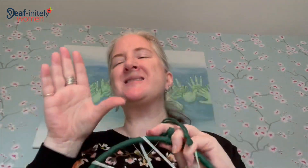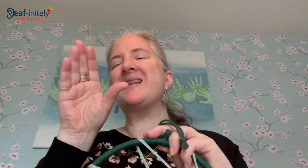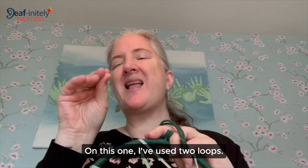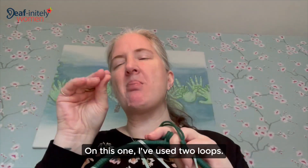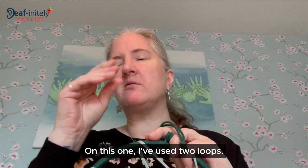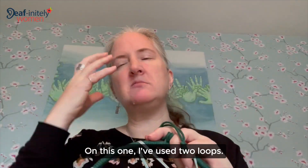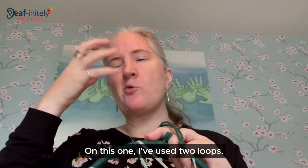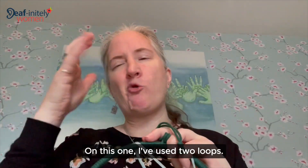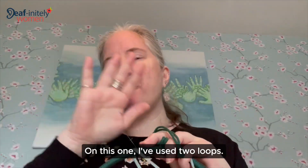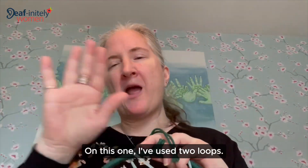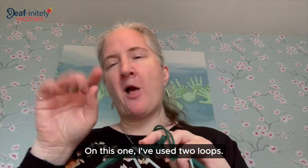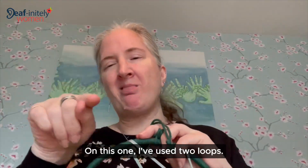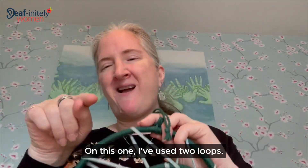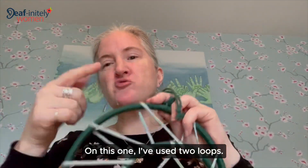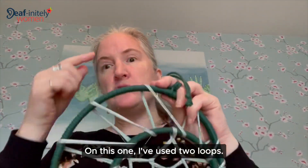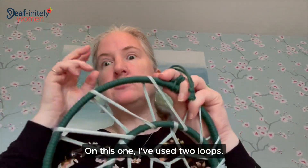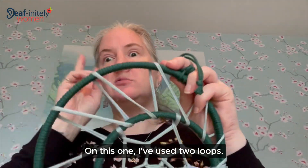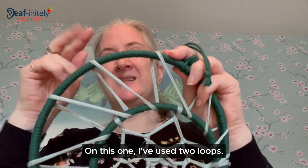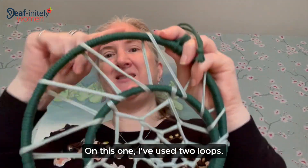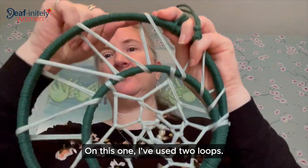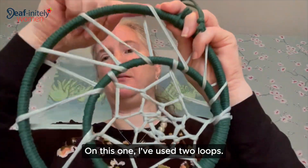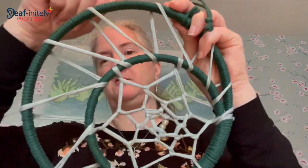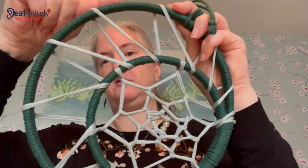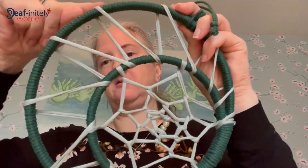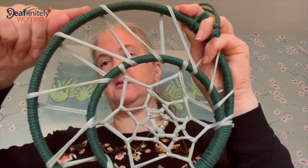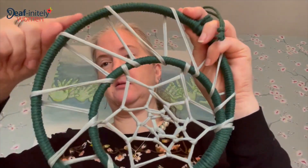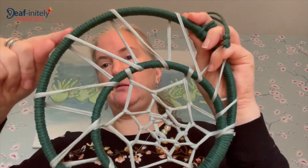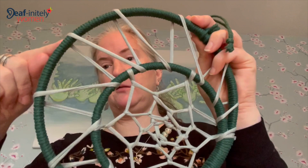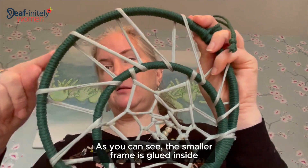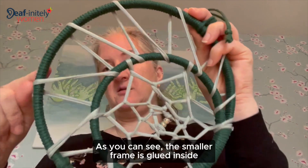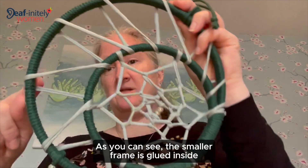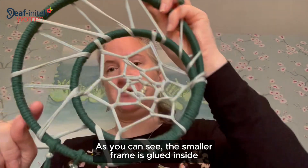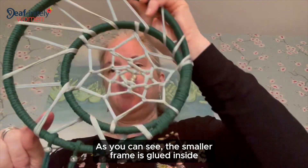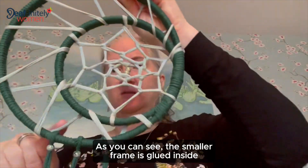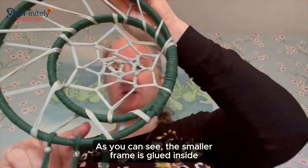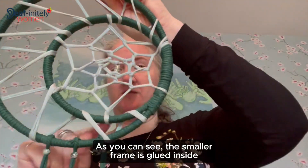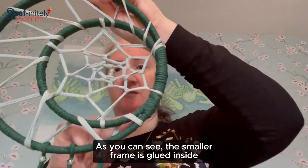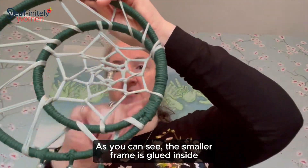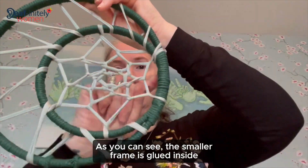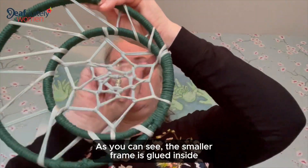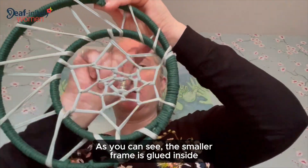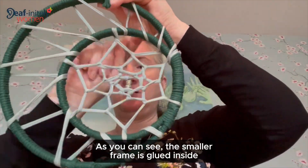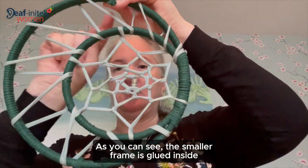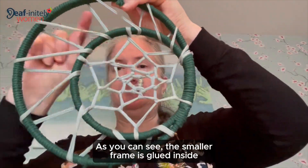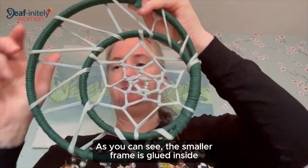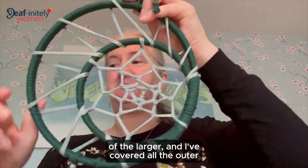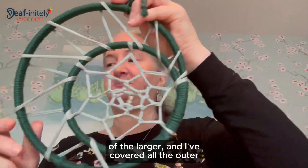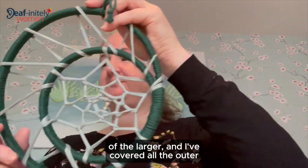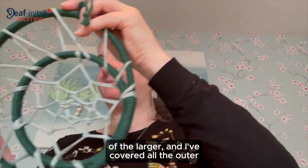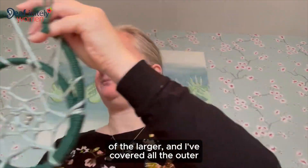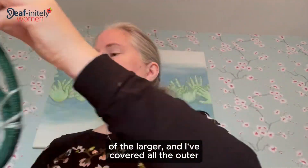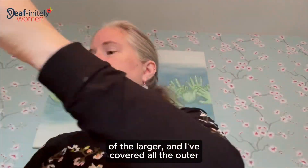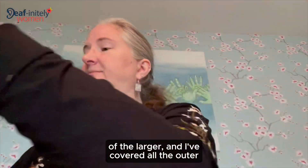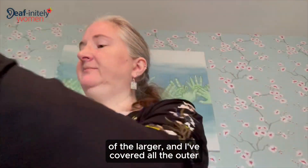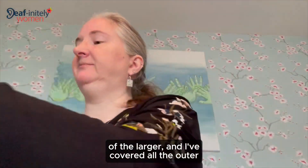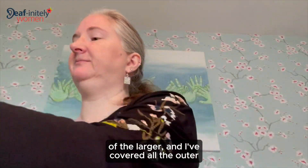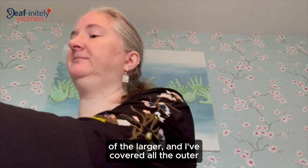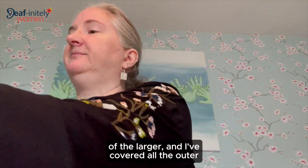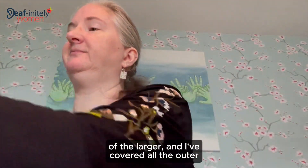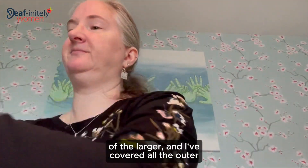On this one I've used 2 loops. As you can see, the smaller frame is glued inside of the larger, and I've covered all